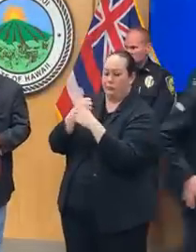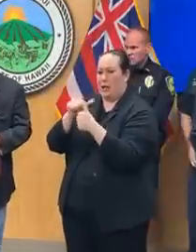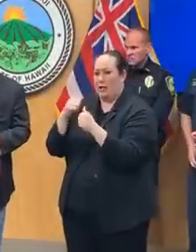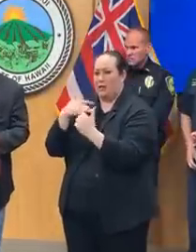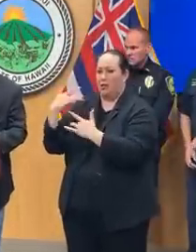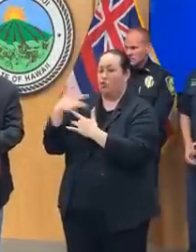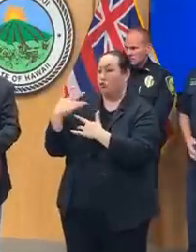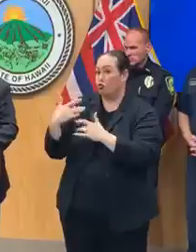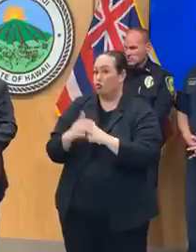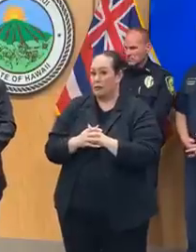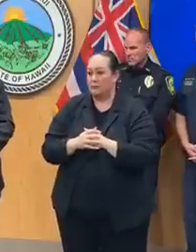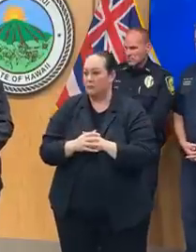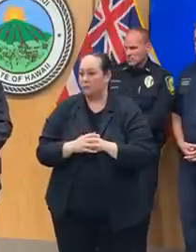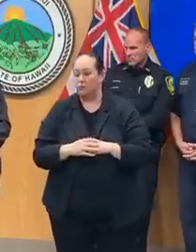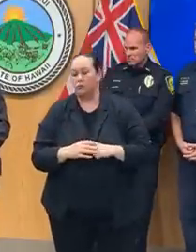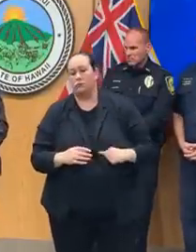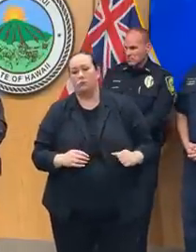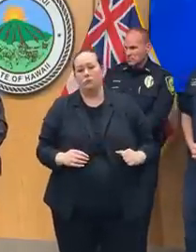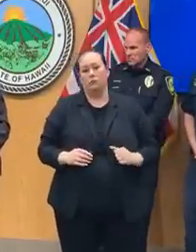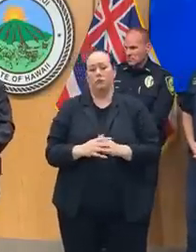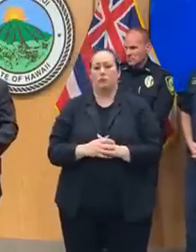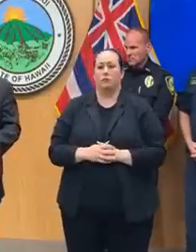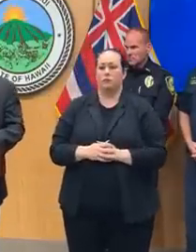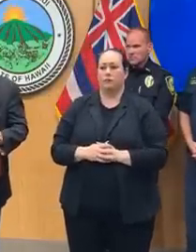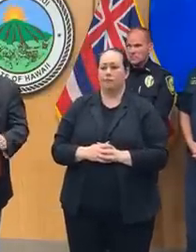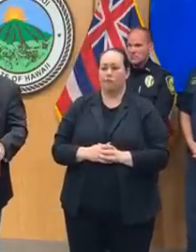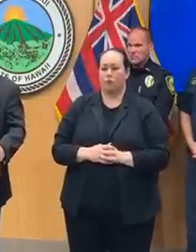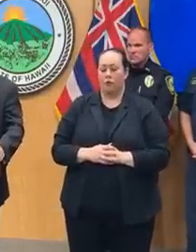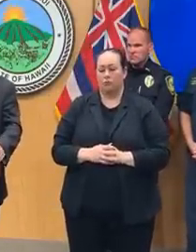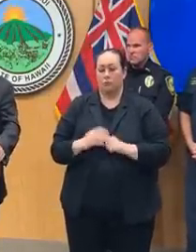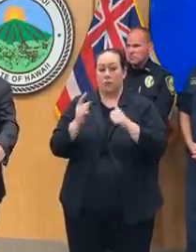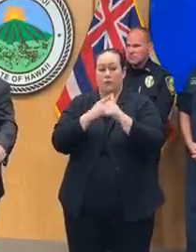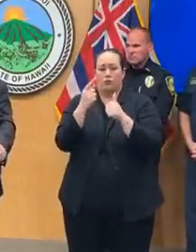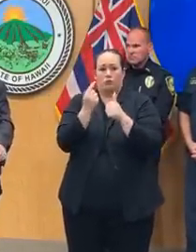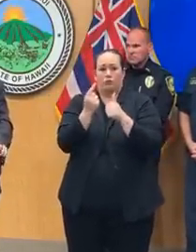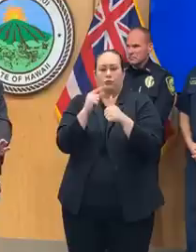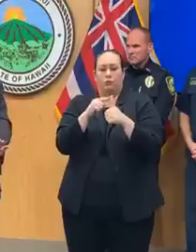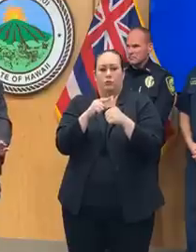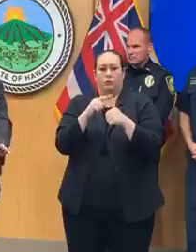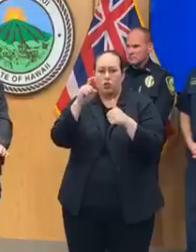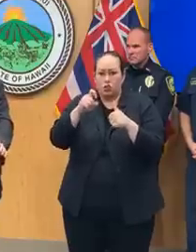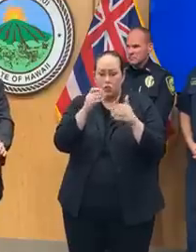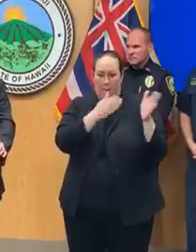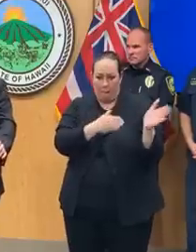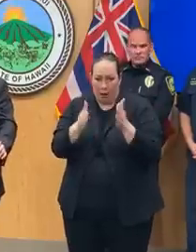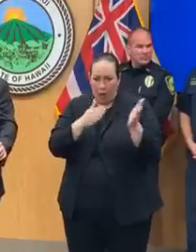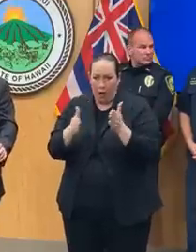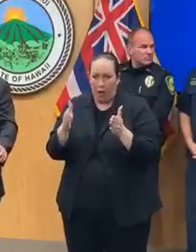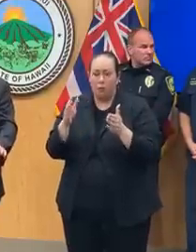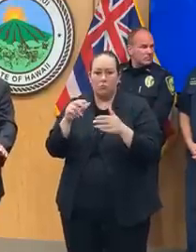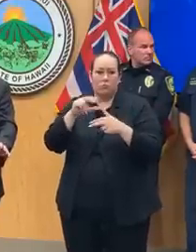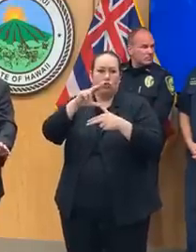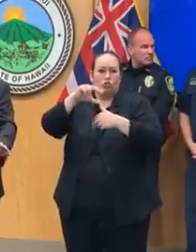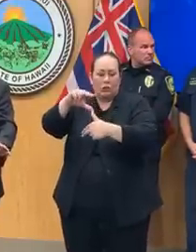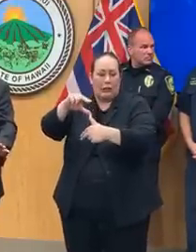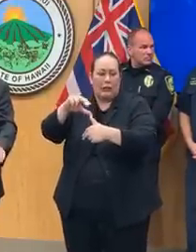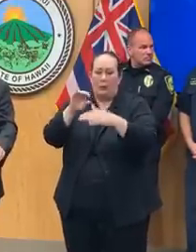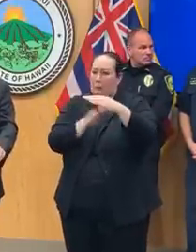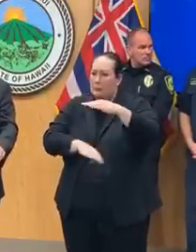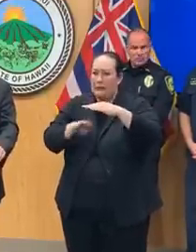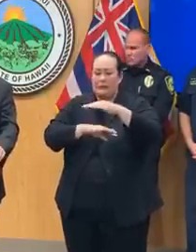Thank you for those questions. So the first thing that we should do is we should, of course, prepare as we are in hurricane season. So the